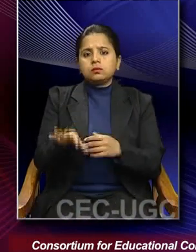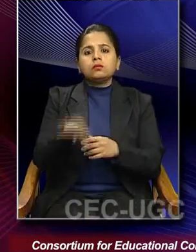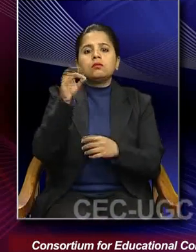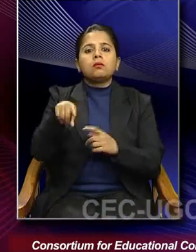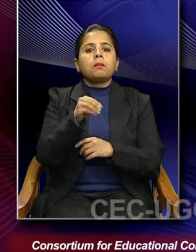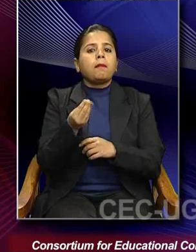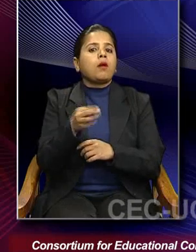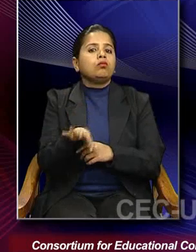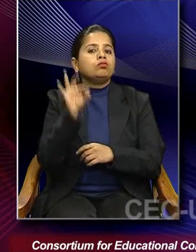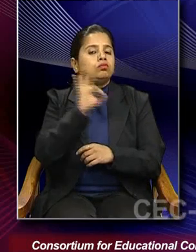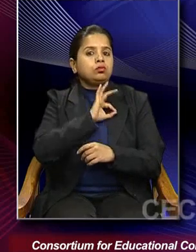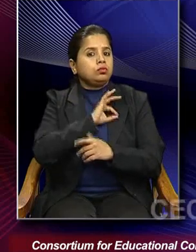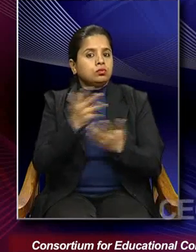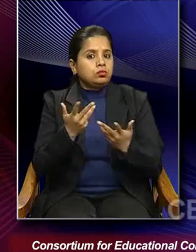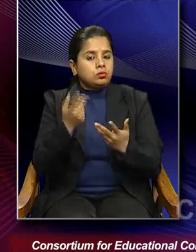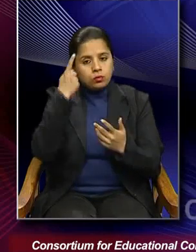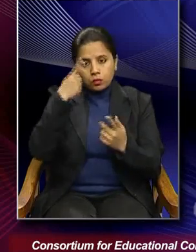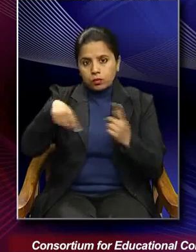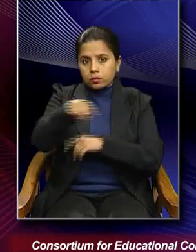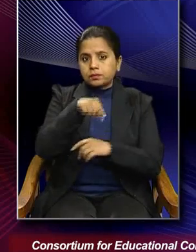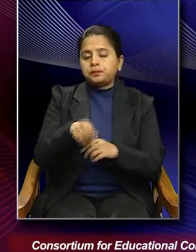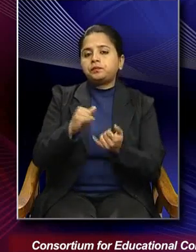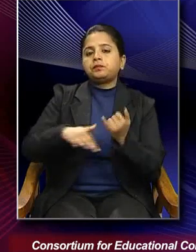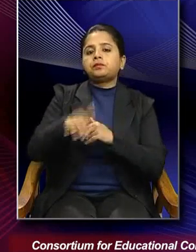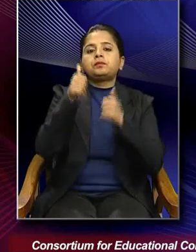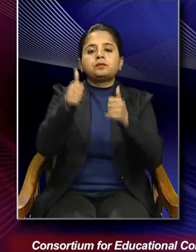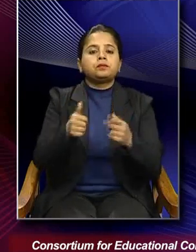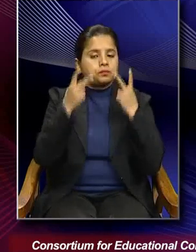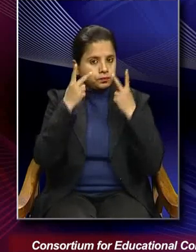more favorable for the social outcome.